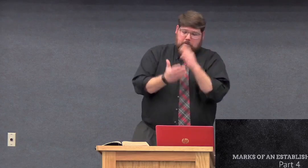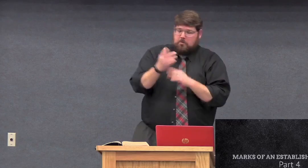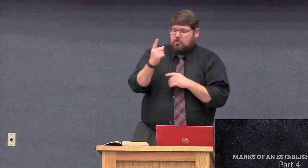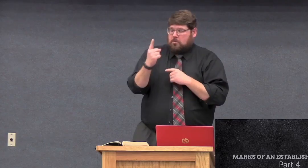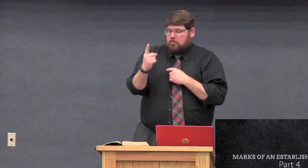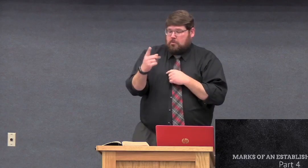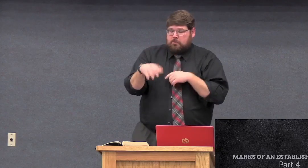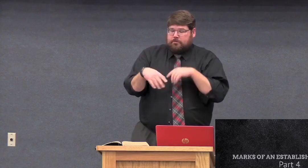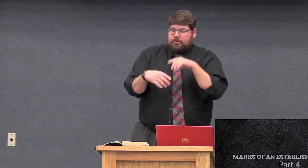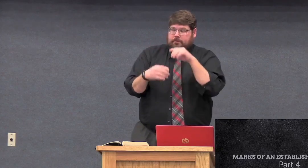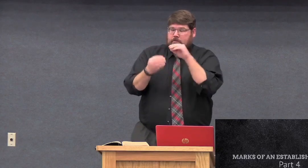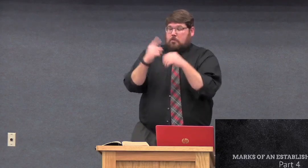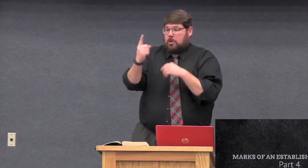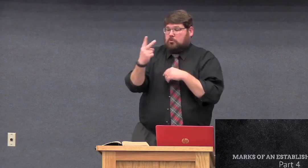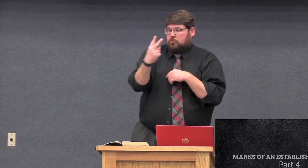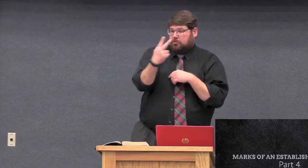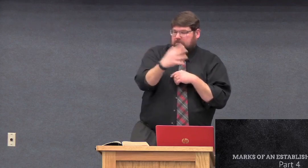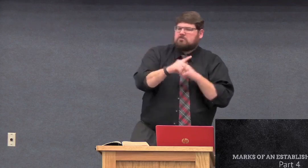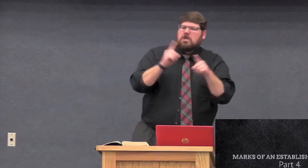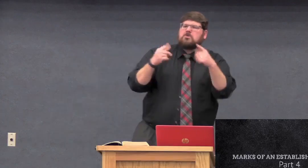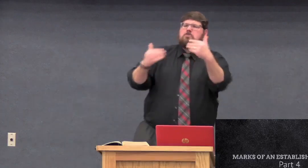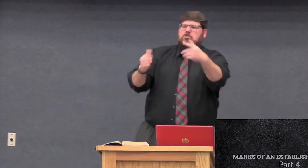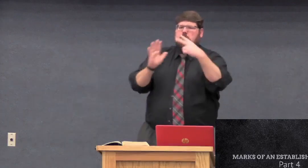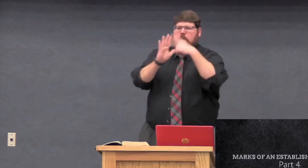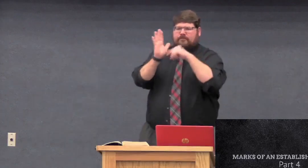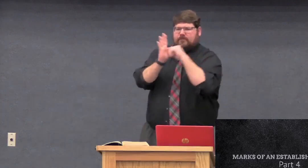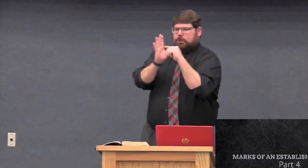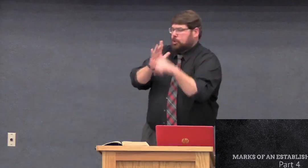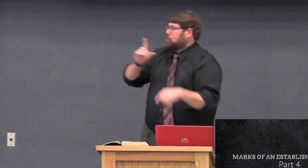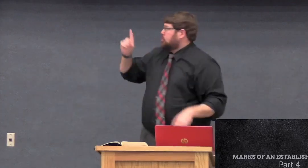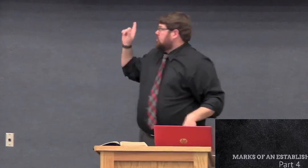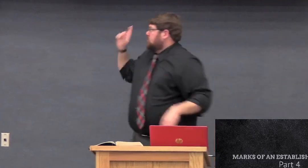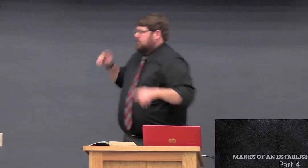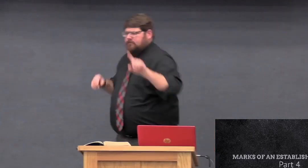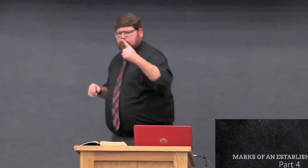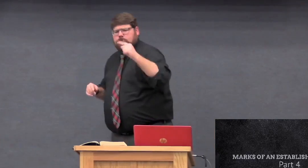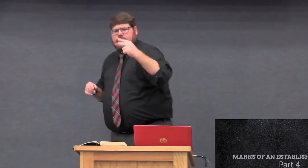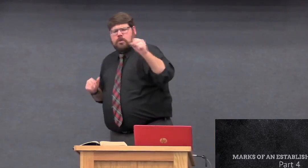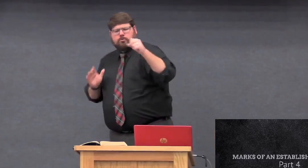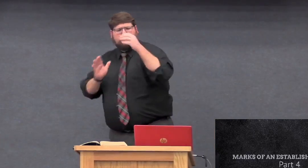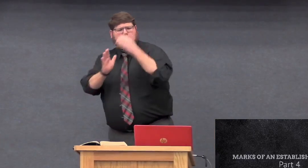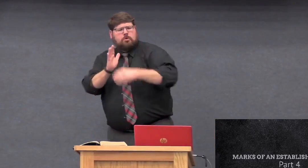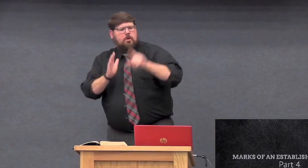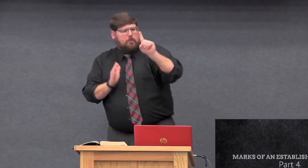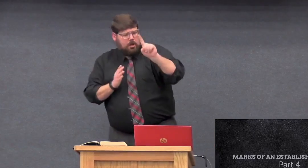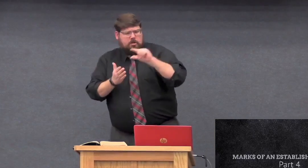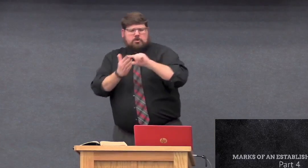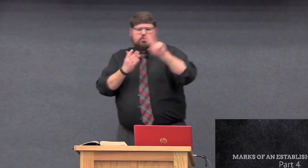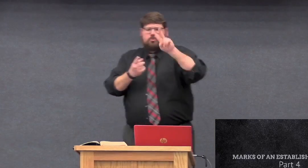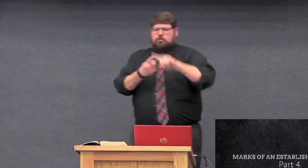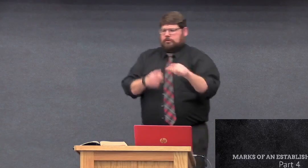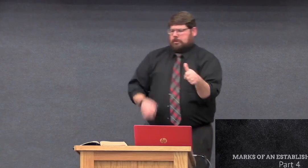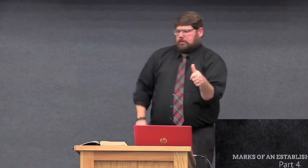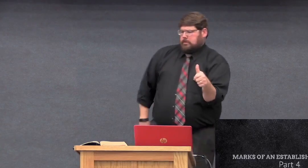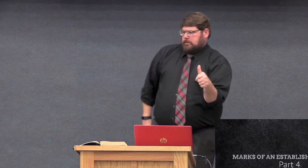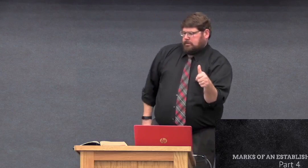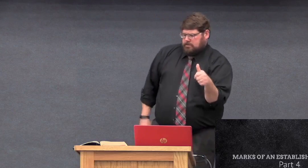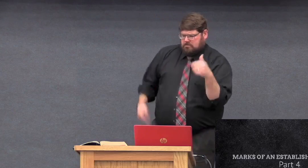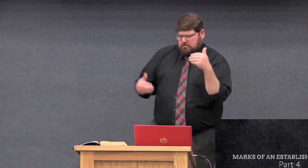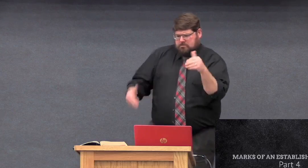these marks of an established church. I've already preached three parts to this sermon series, but now go ahead